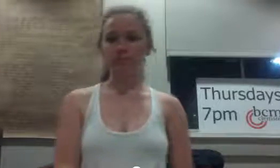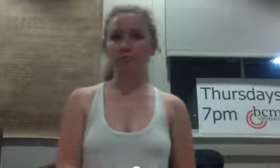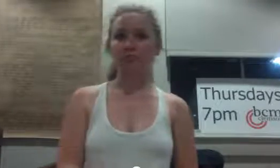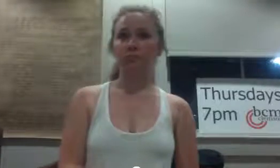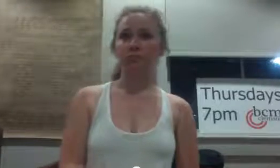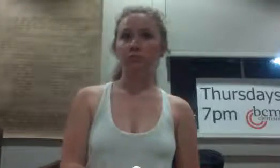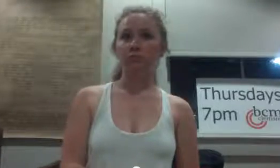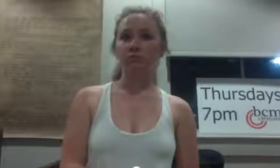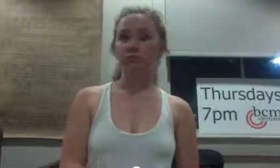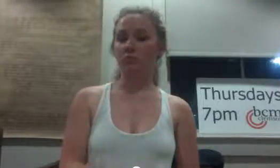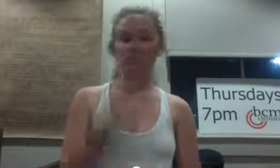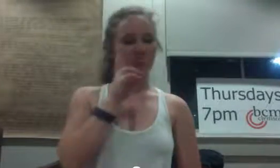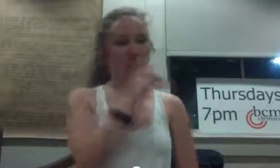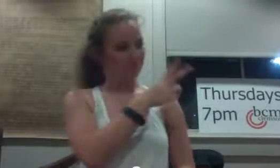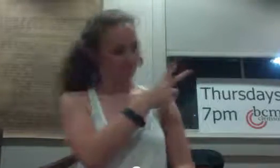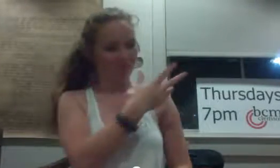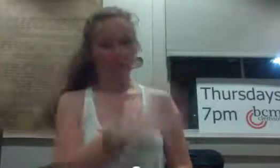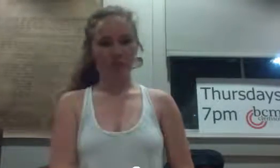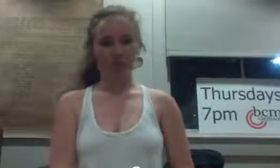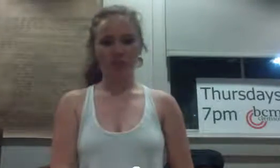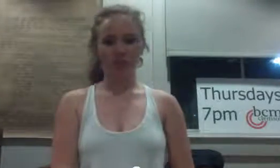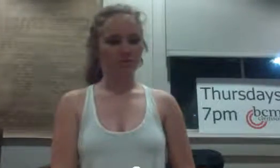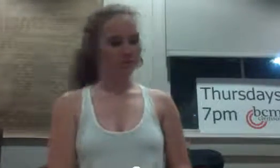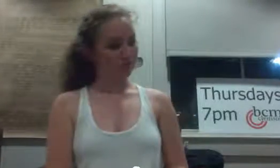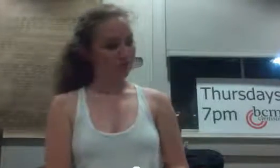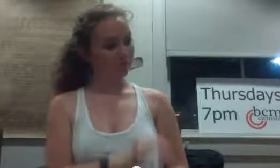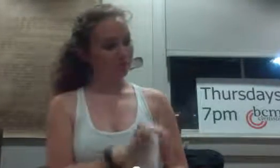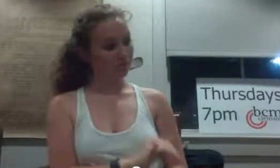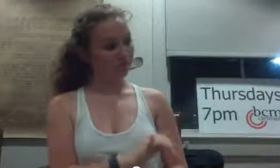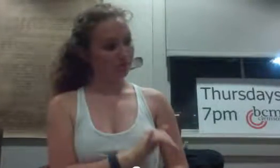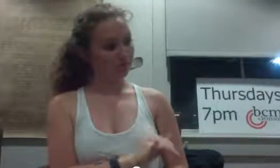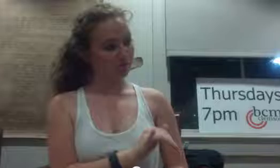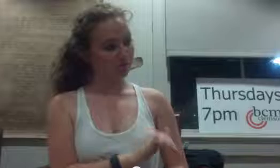I have a dream. Oh, okay, what's your dream? Look at the board.